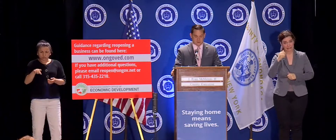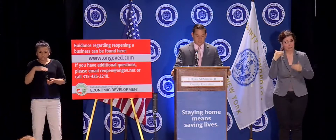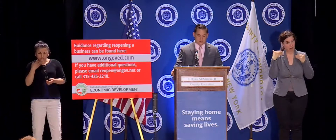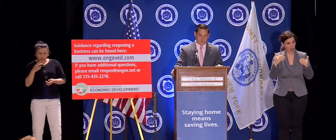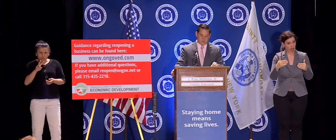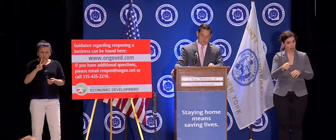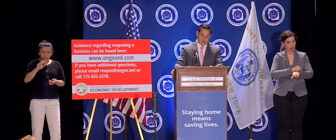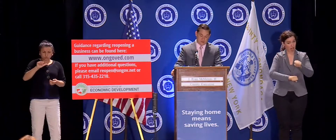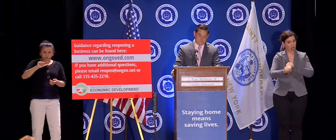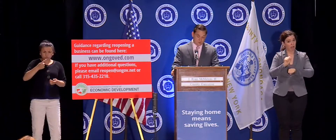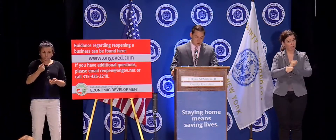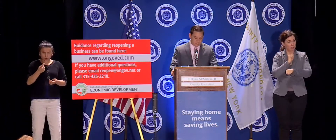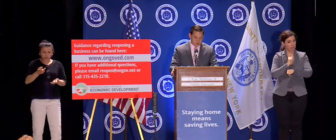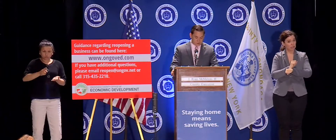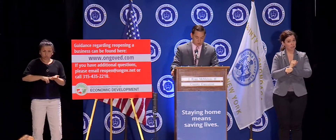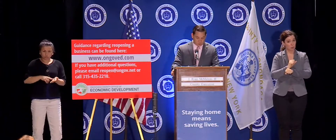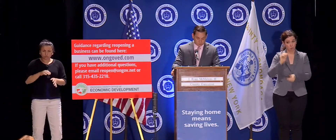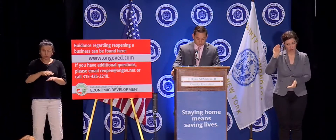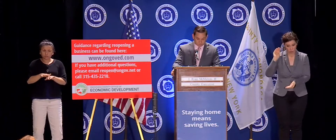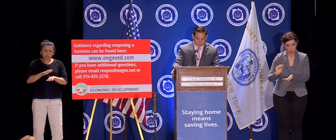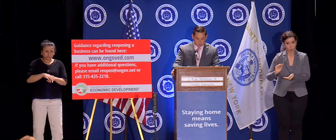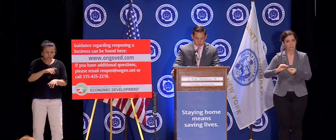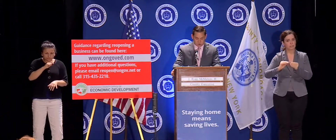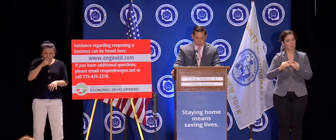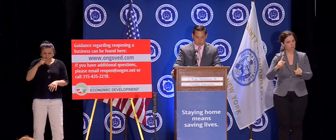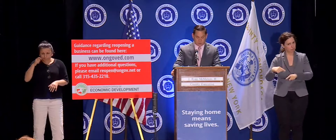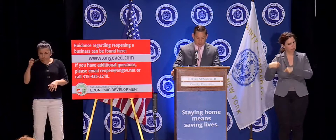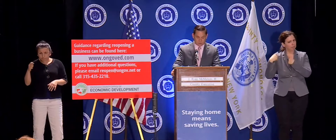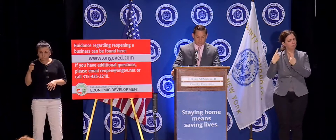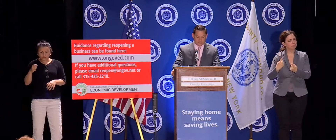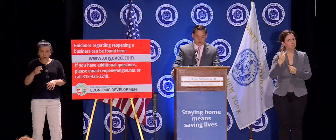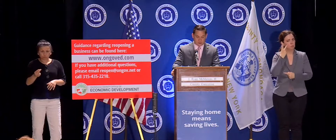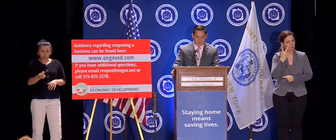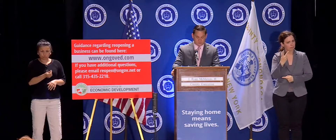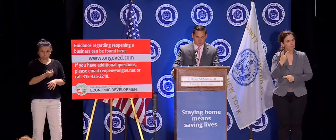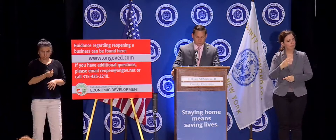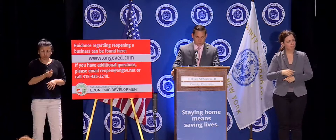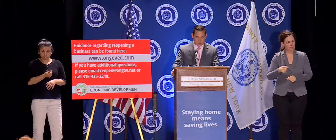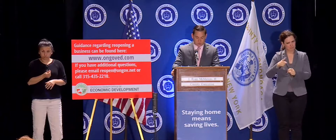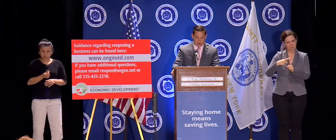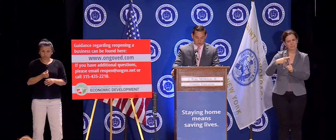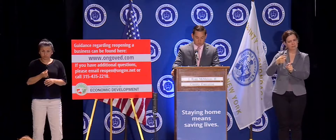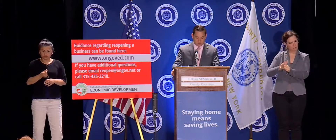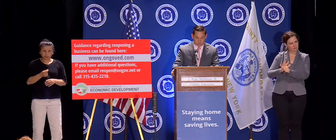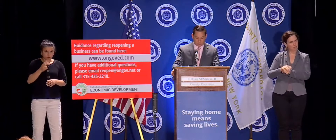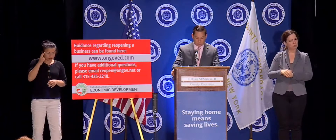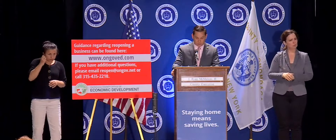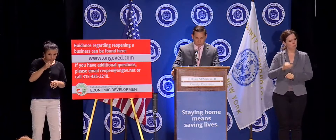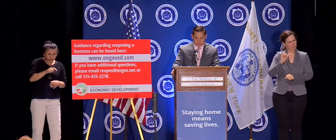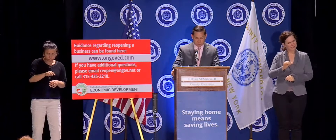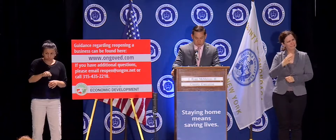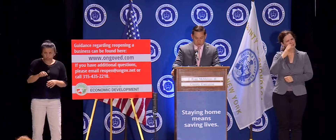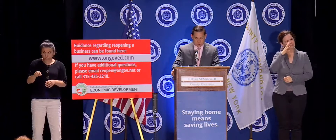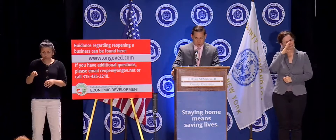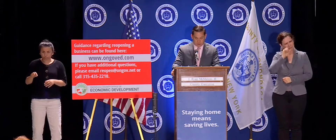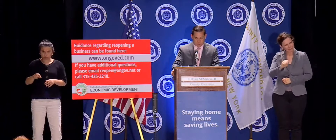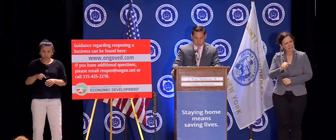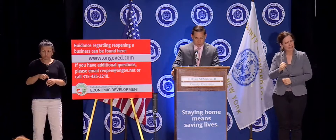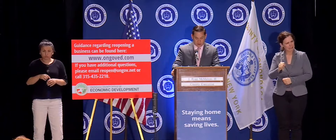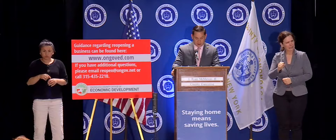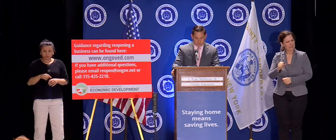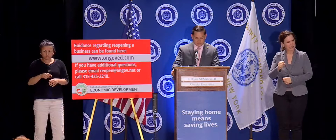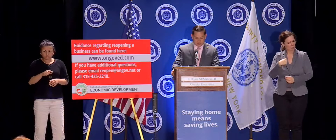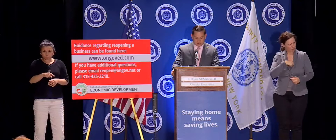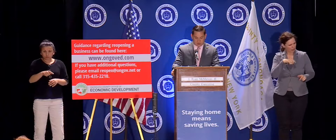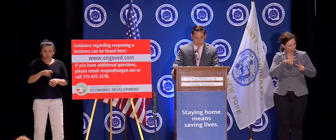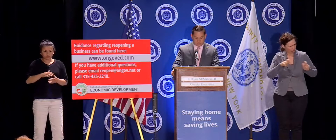it's actually the lowest we've been. So that will be interesting to watch moving forward.